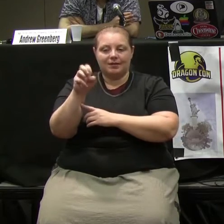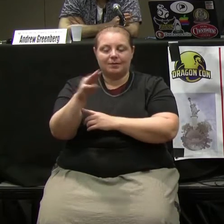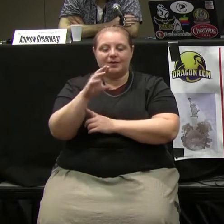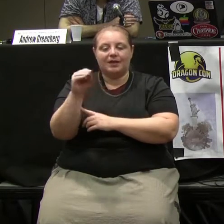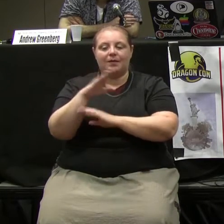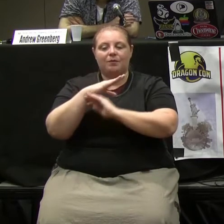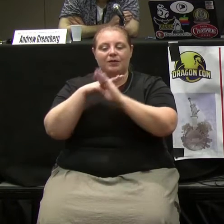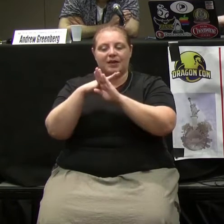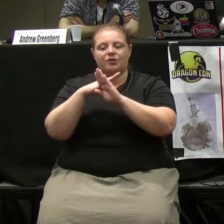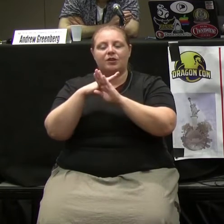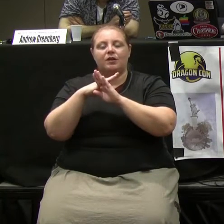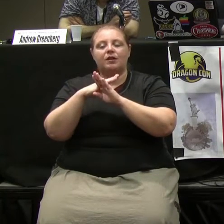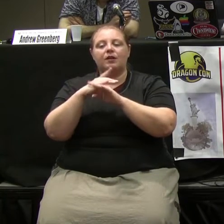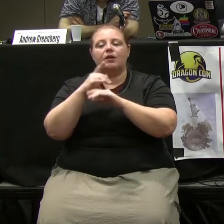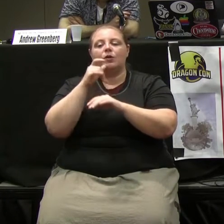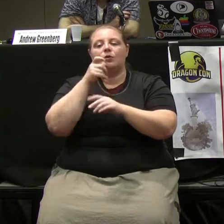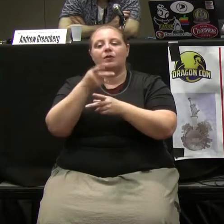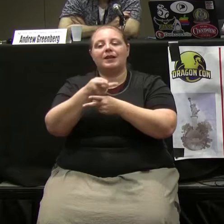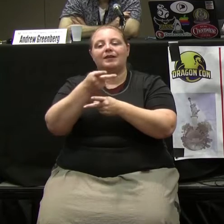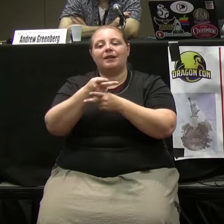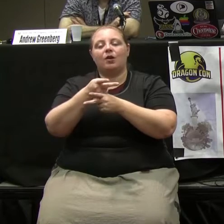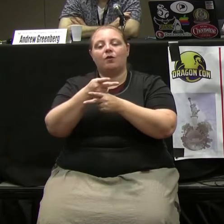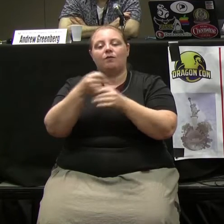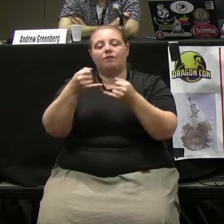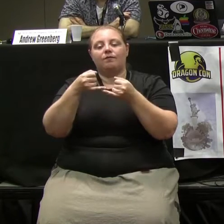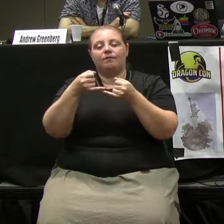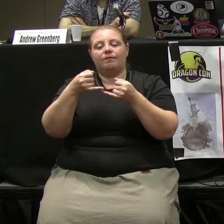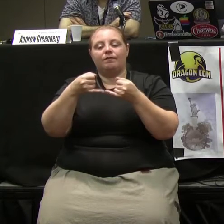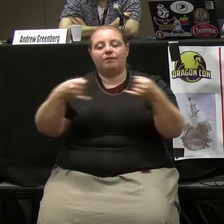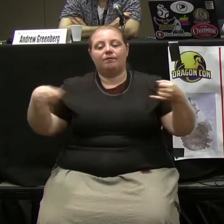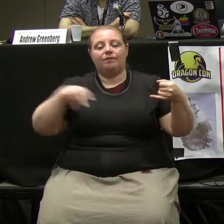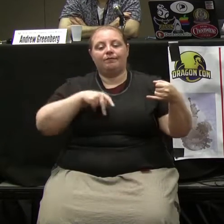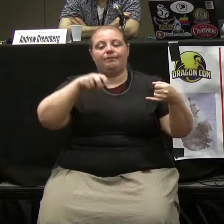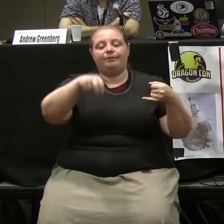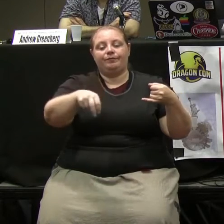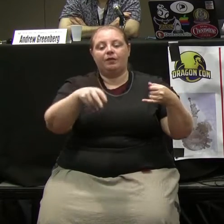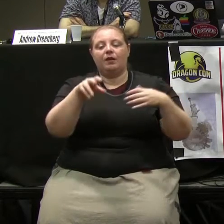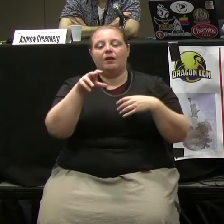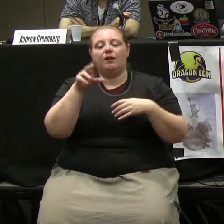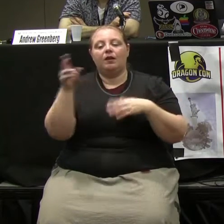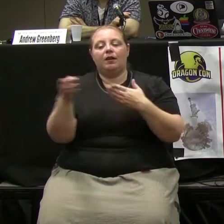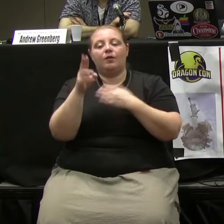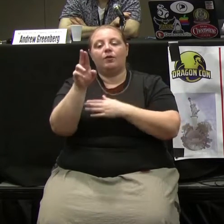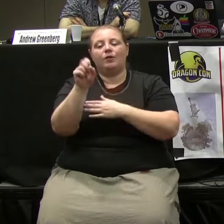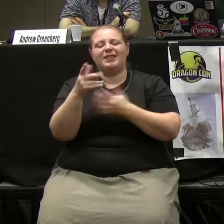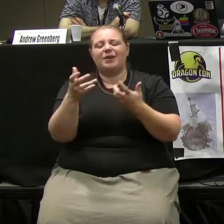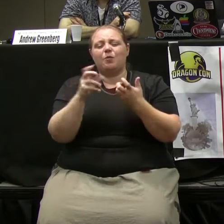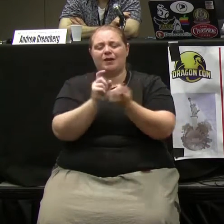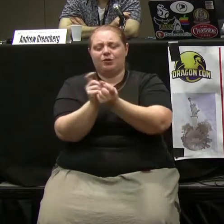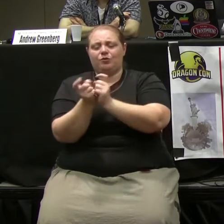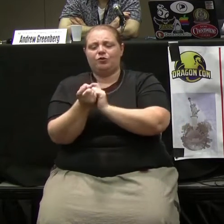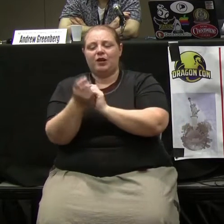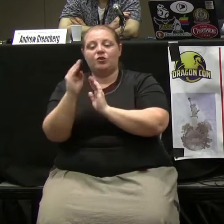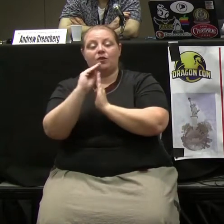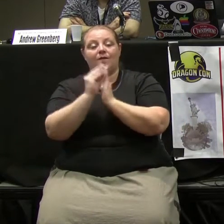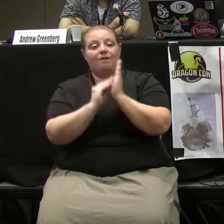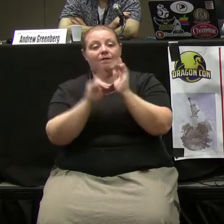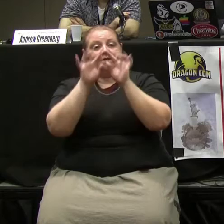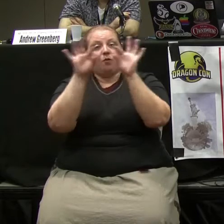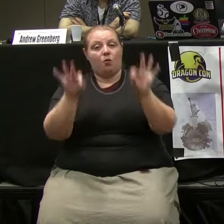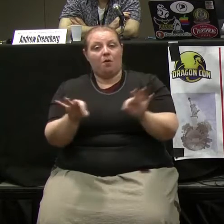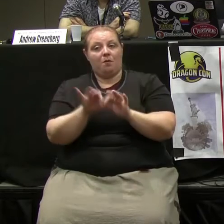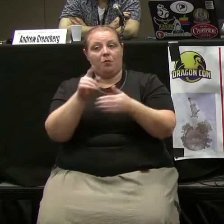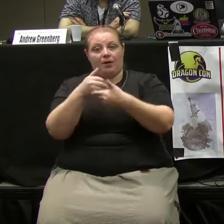who runs the border crossings in the United States. They wanted to amend the customs form that you fill out when you enter the